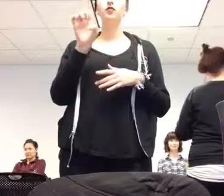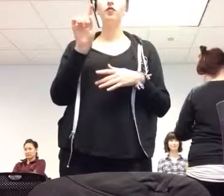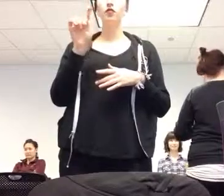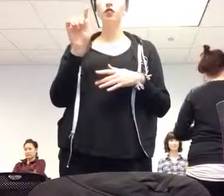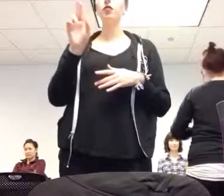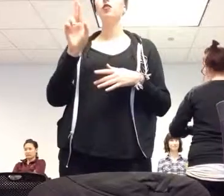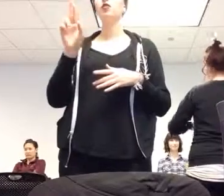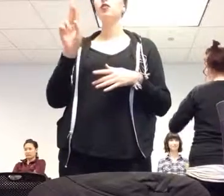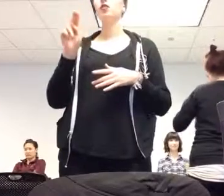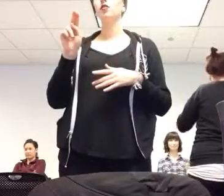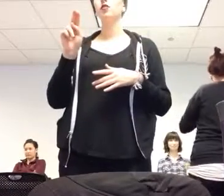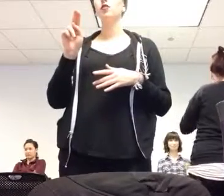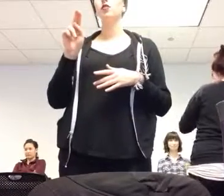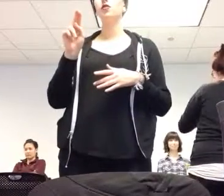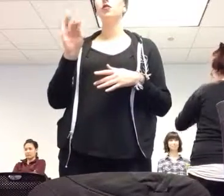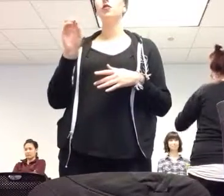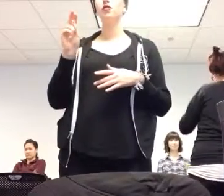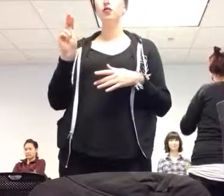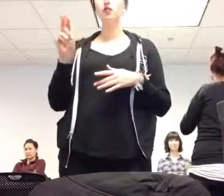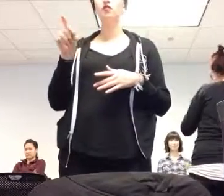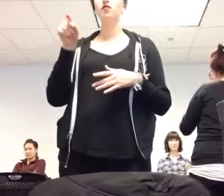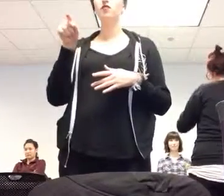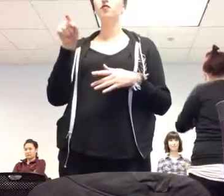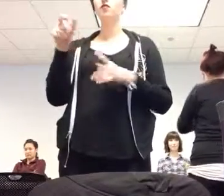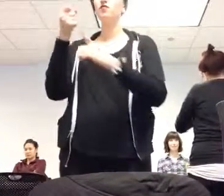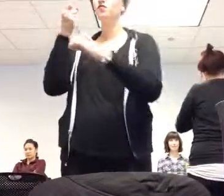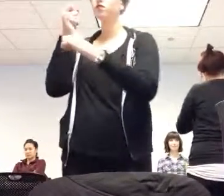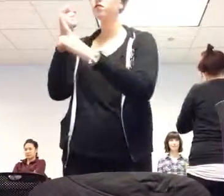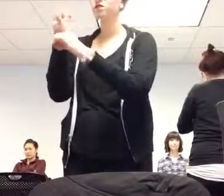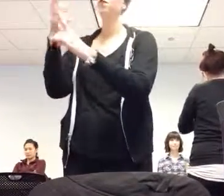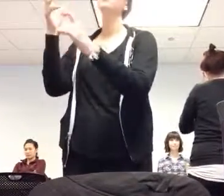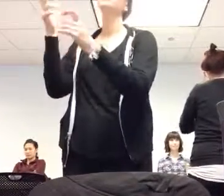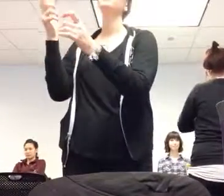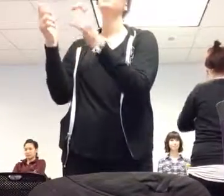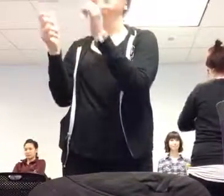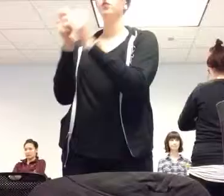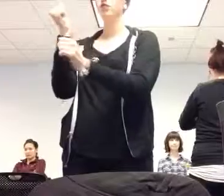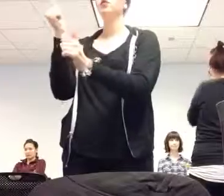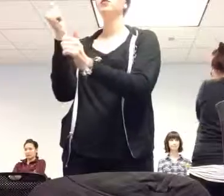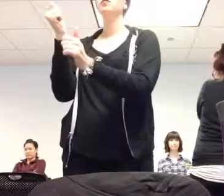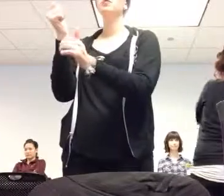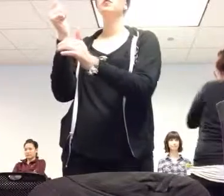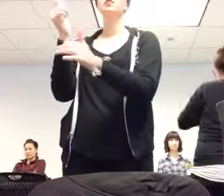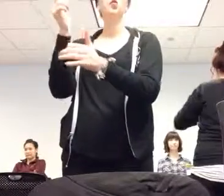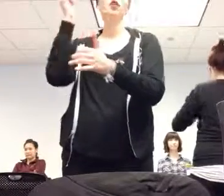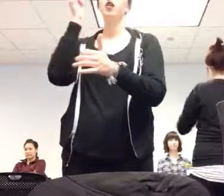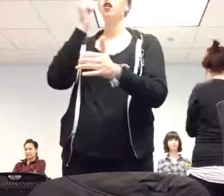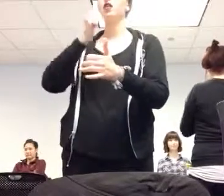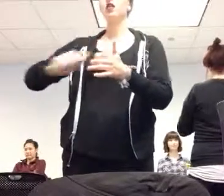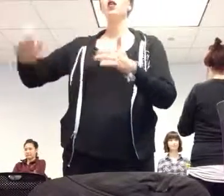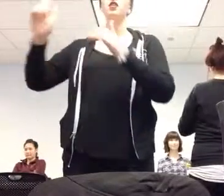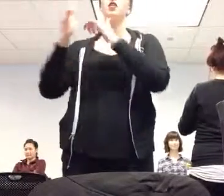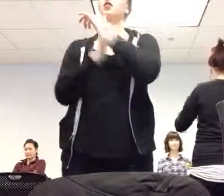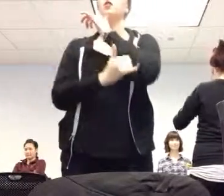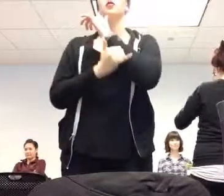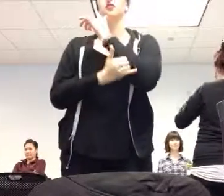strongly impacted of all the nations or countries involved. The Soviet Union and then